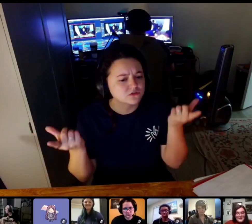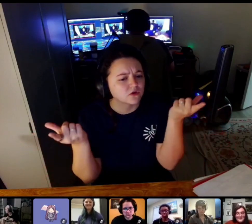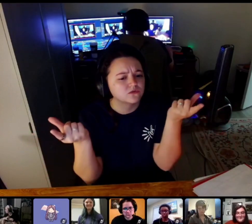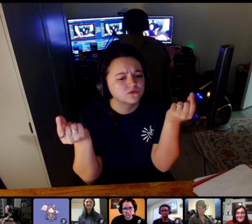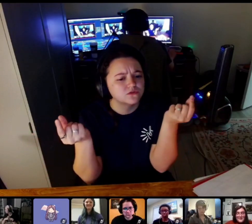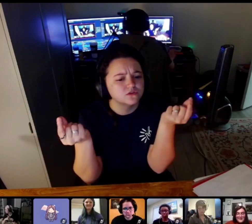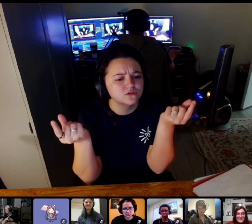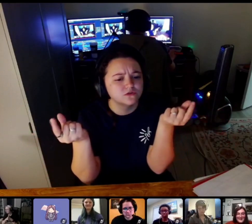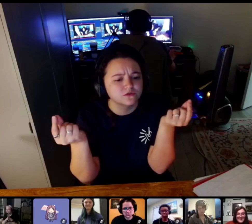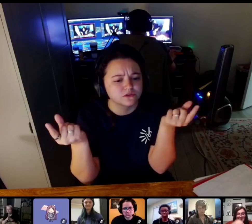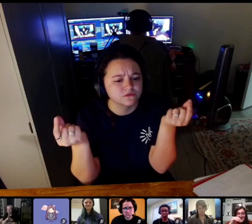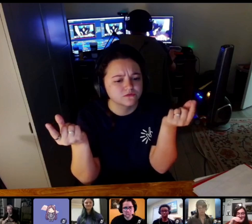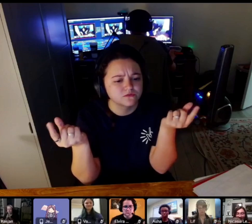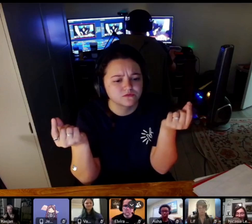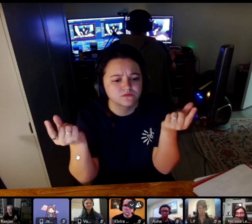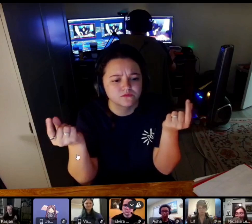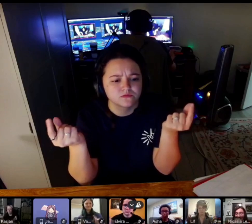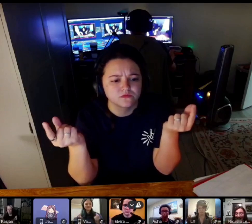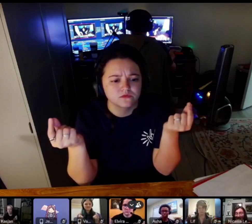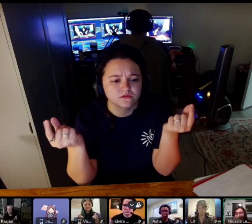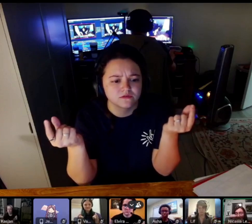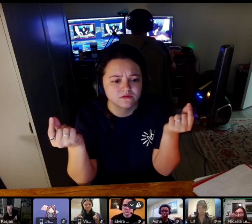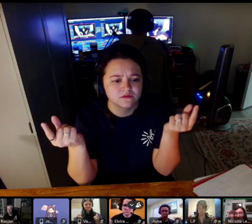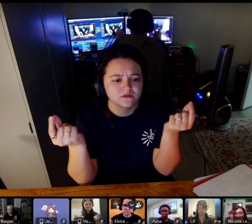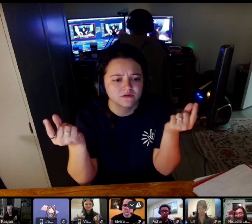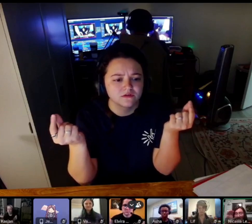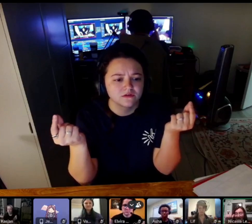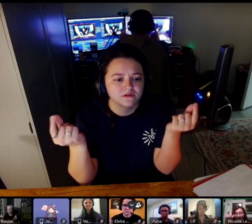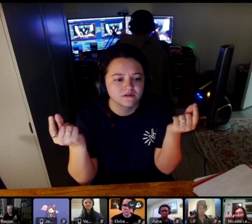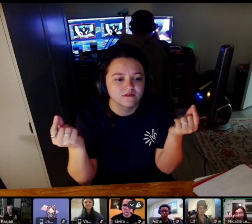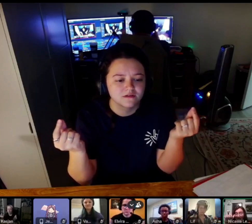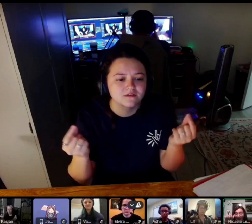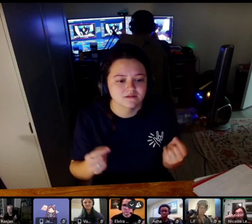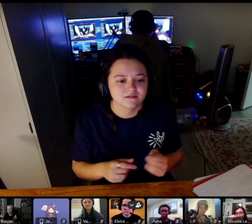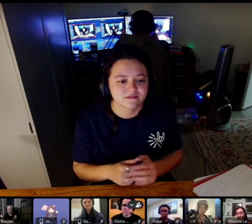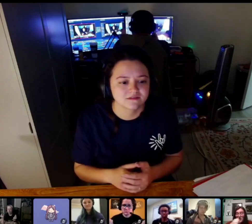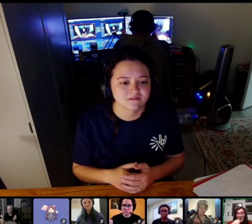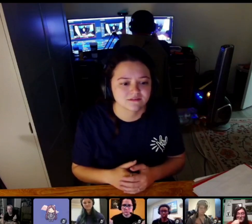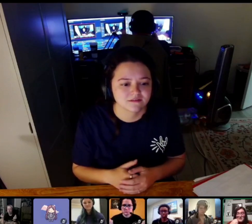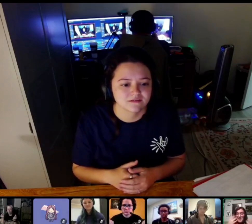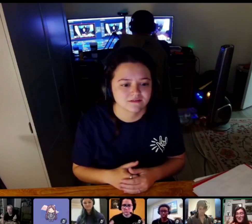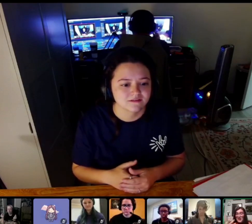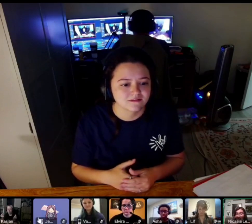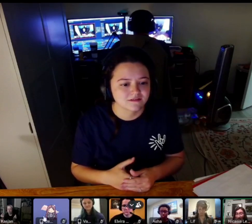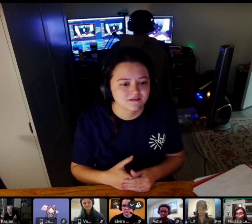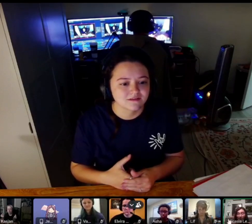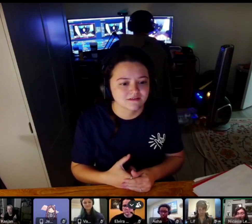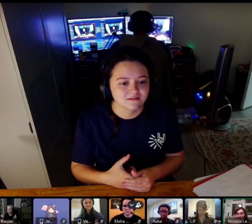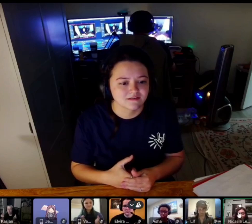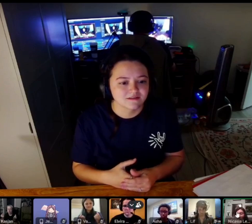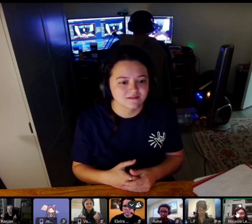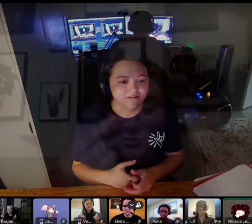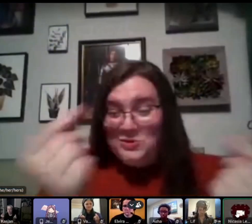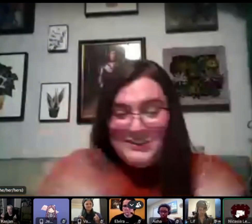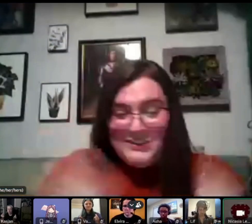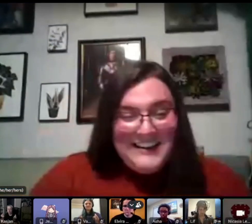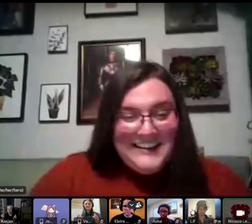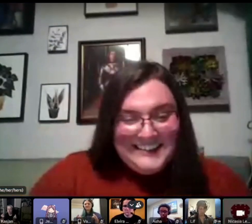So, do. In the SCA, there's a lot to do. Yes,